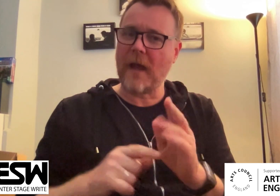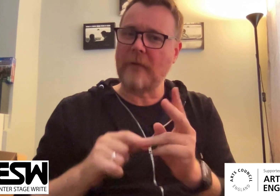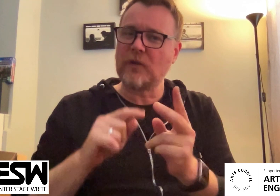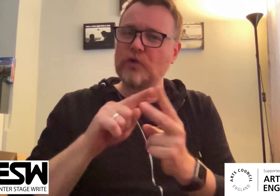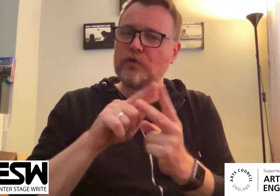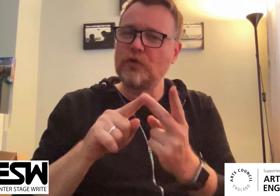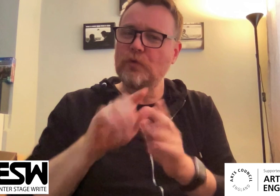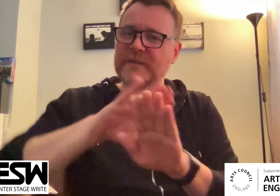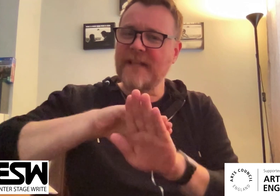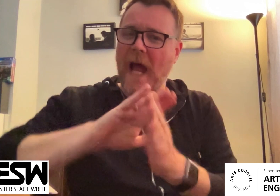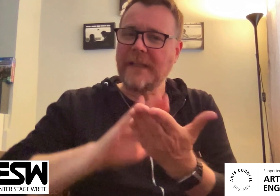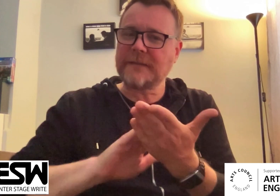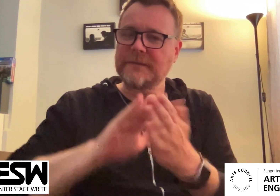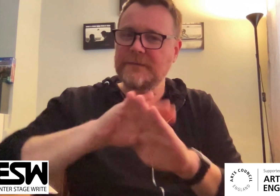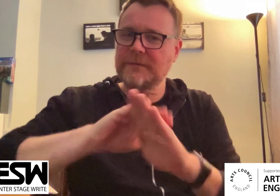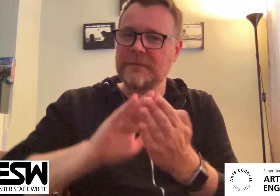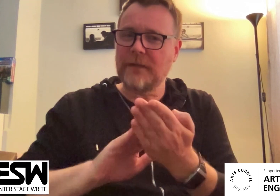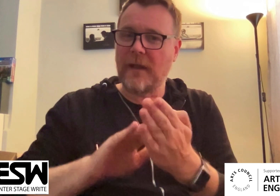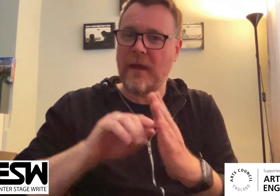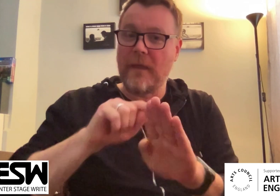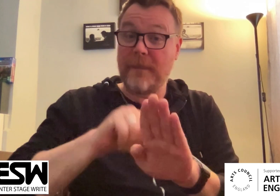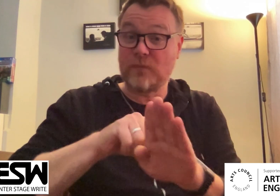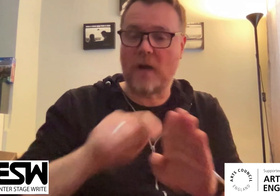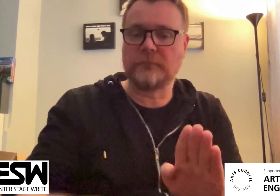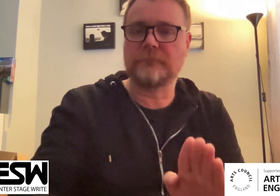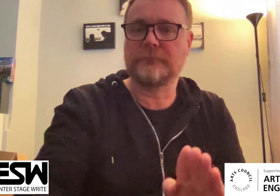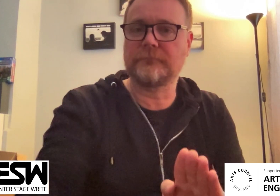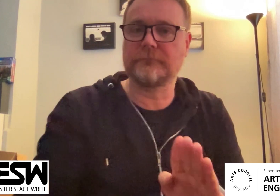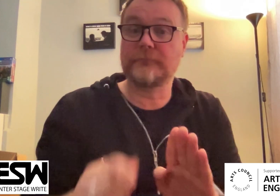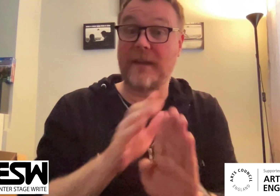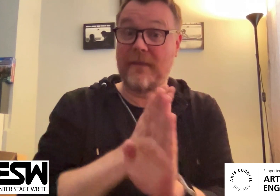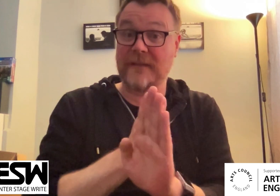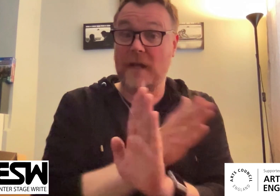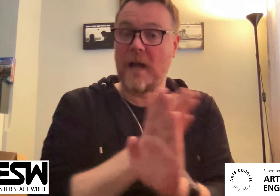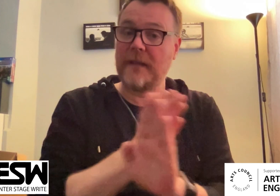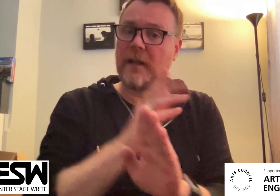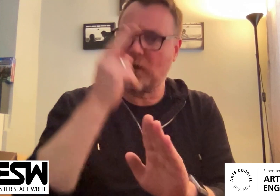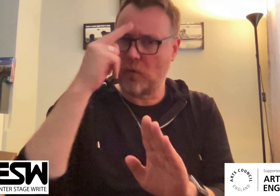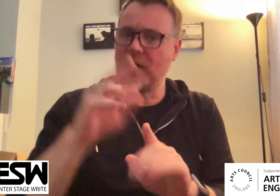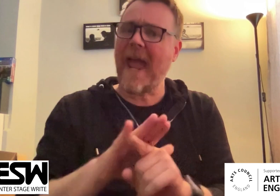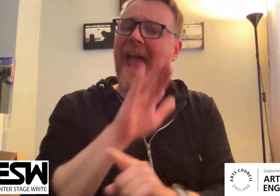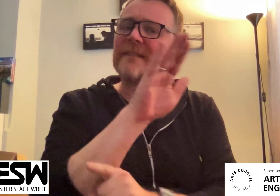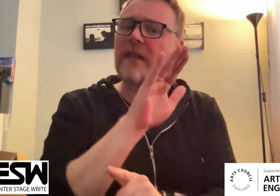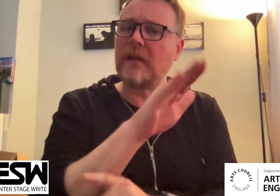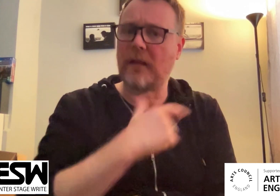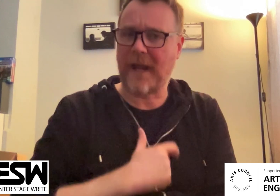Really, character in film, there are two sides to character, two elements to